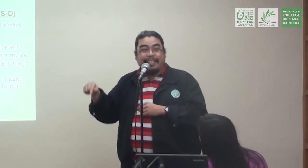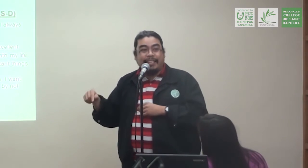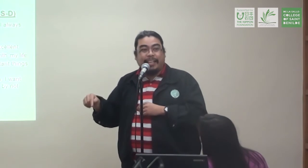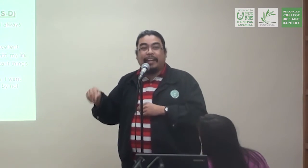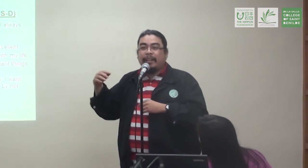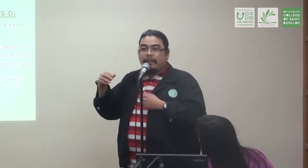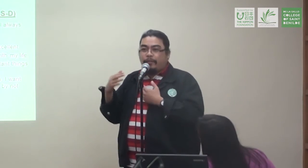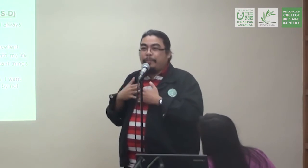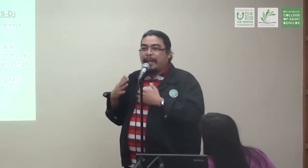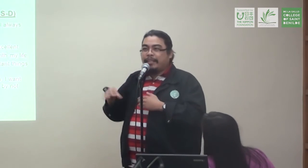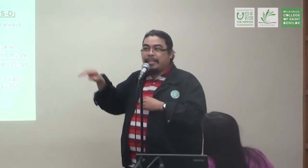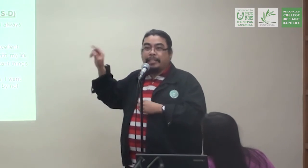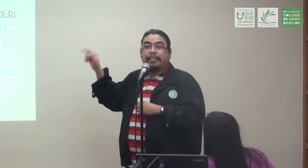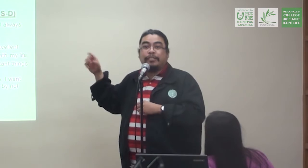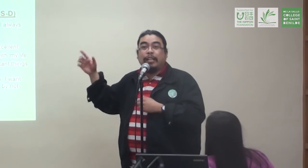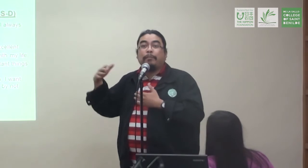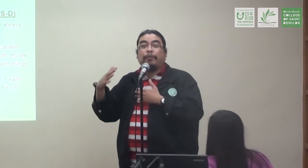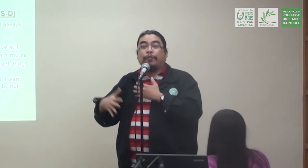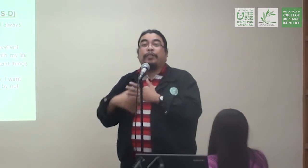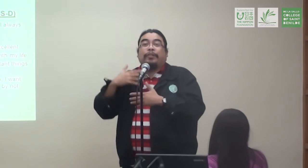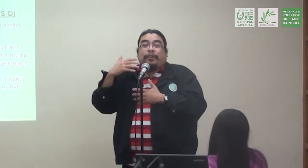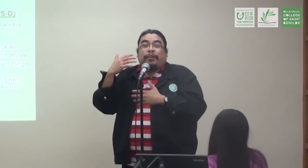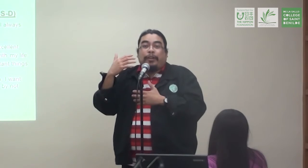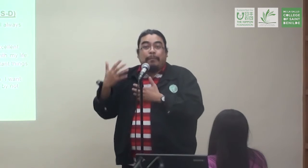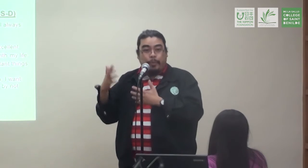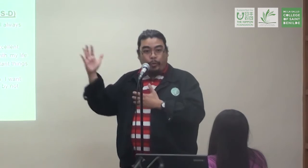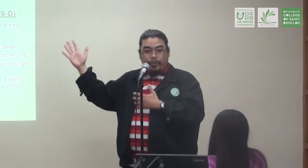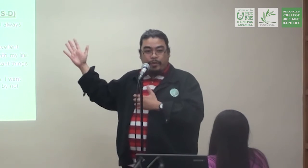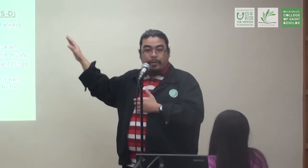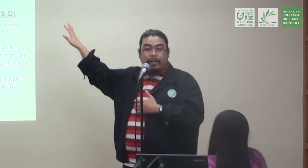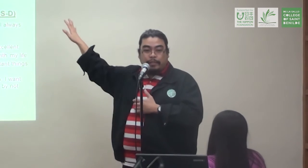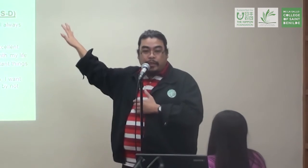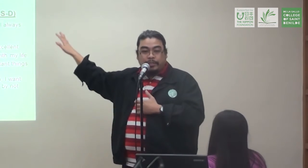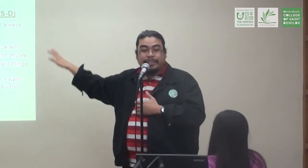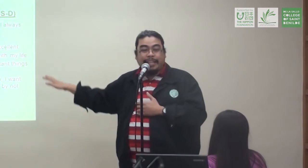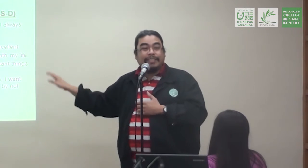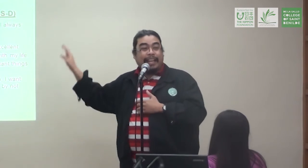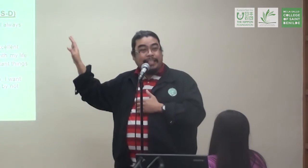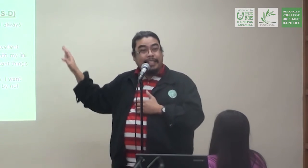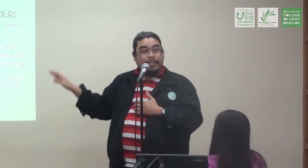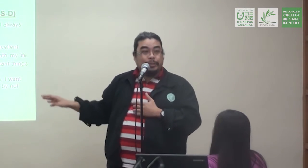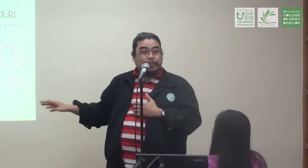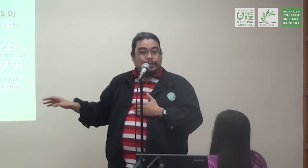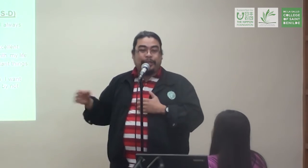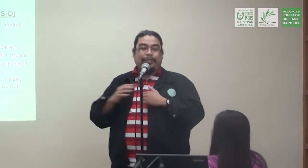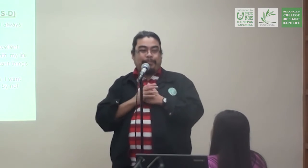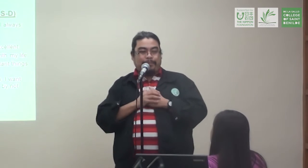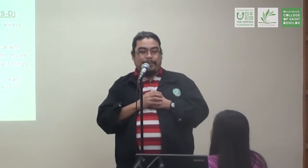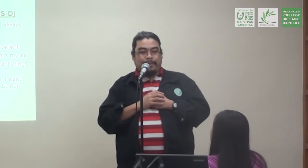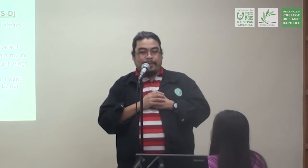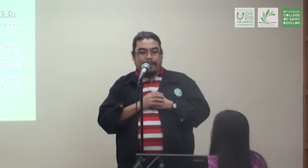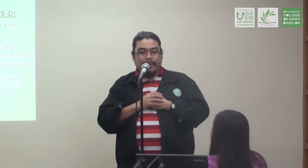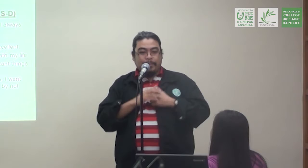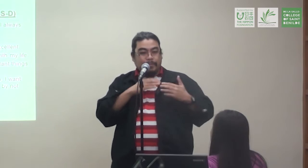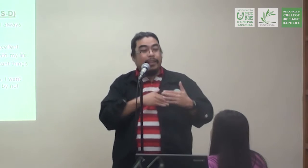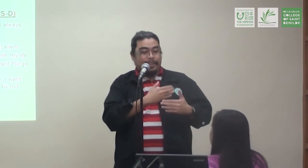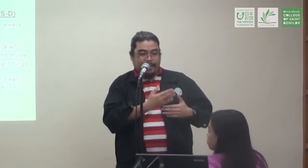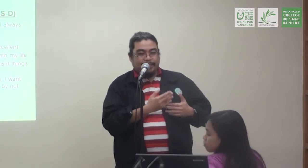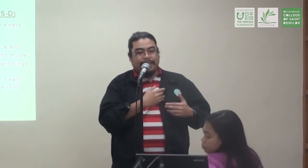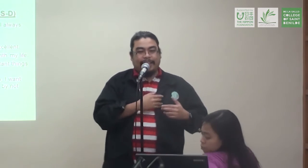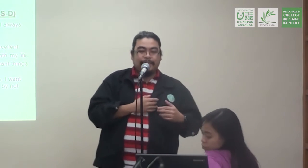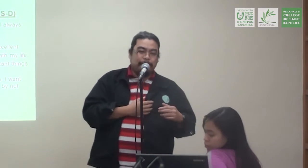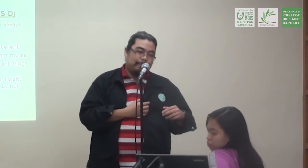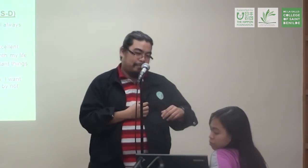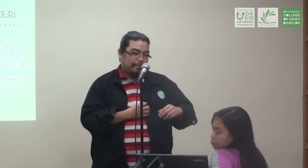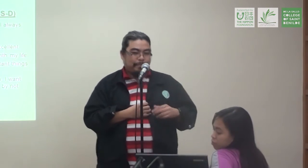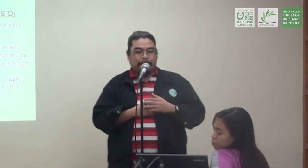test editing. For me, I think it can still be further improved as far as test editing is concerned. Okay,